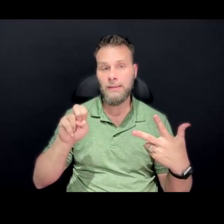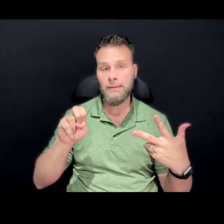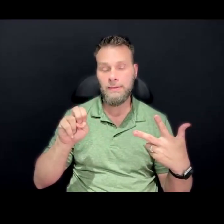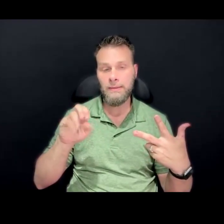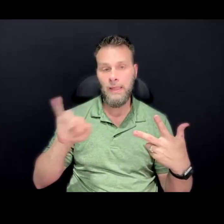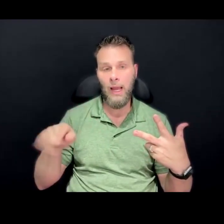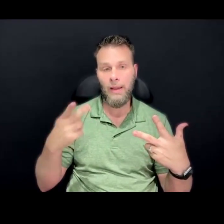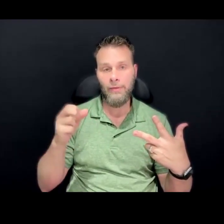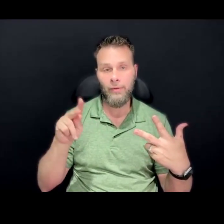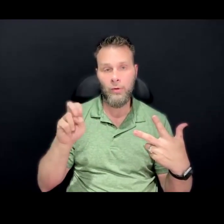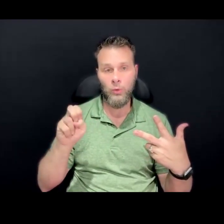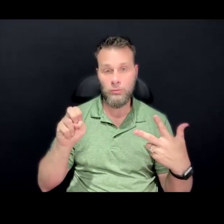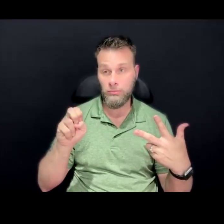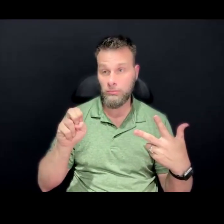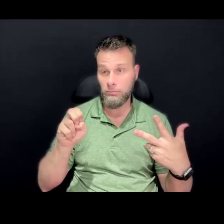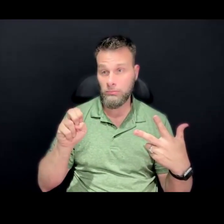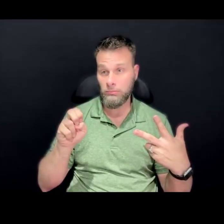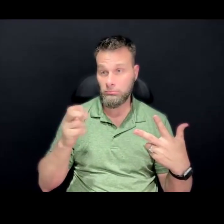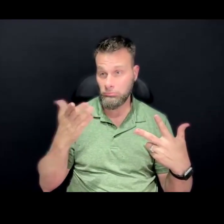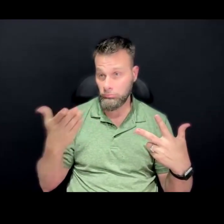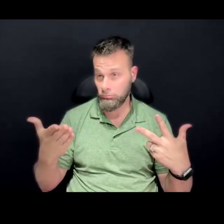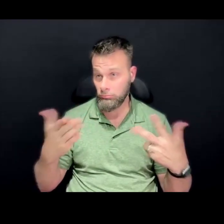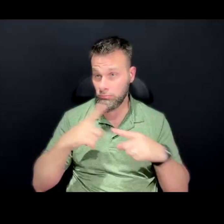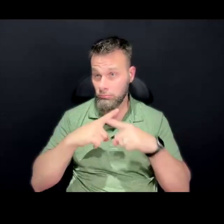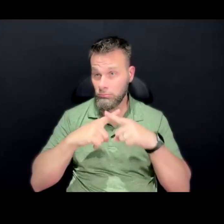ask your question.